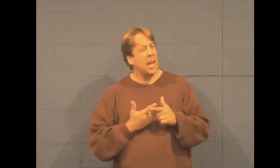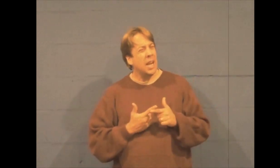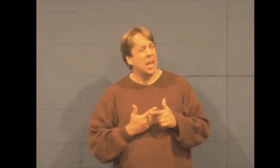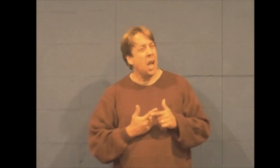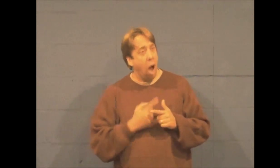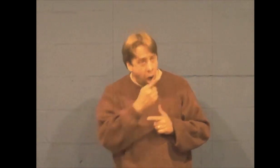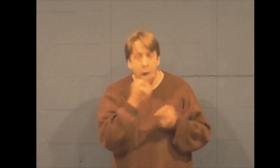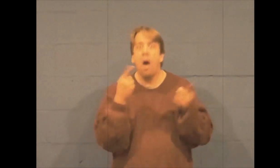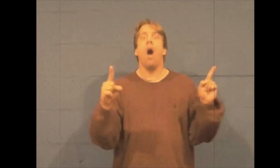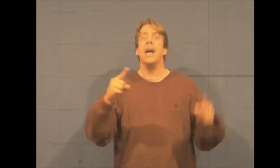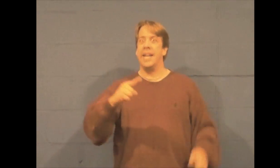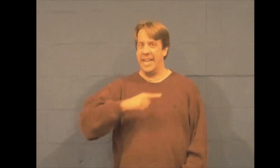What an interesting night.